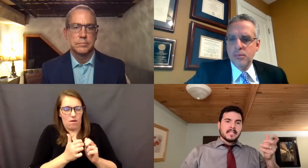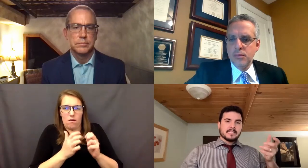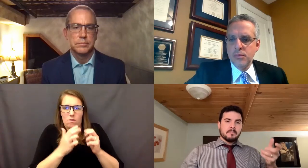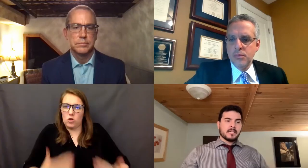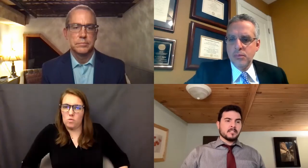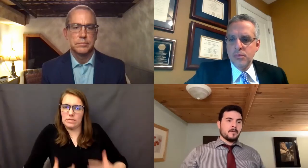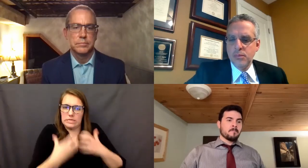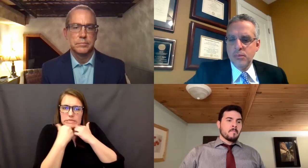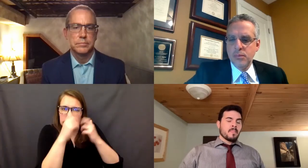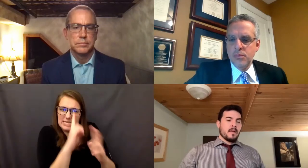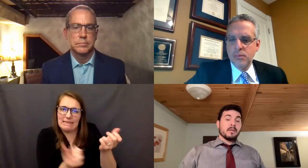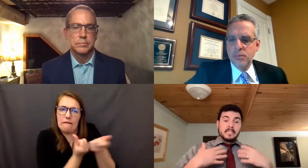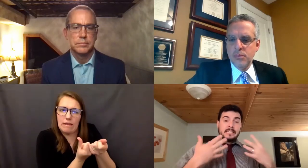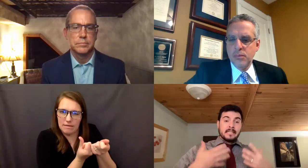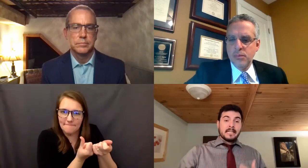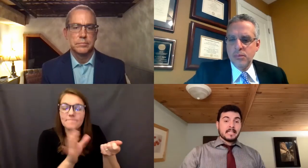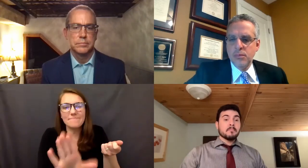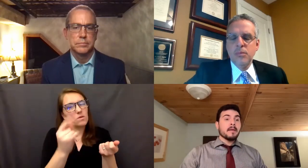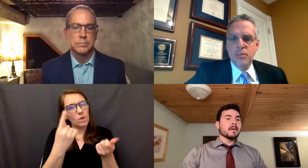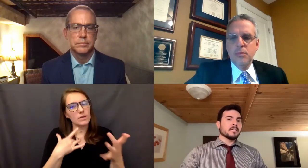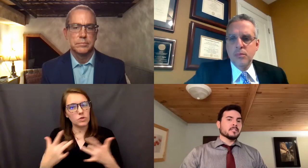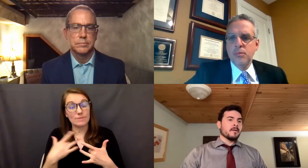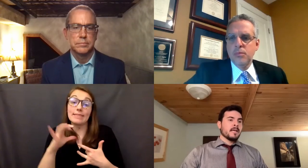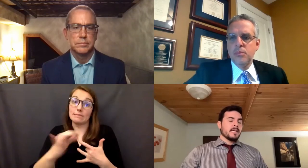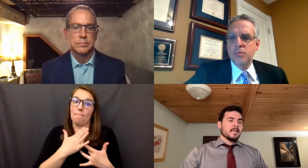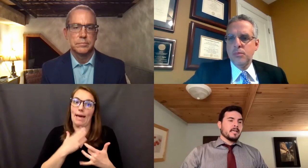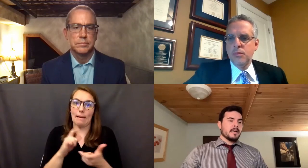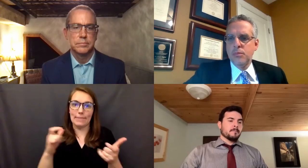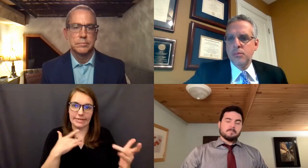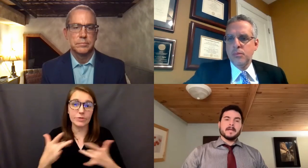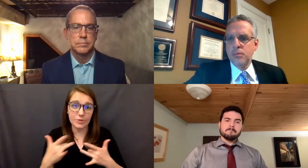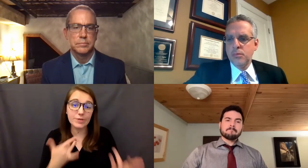I think that's the big concern. At least that's my big concern.